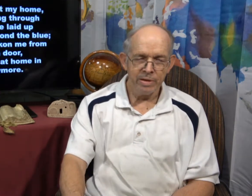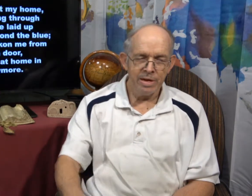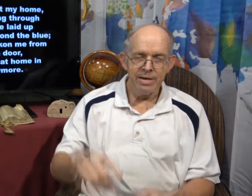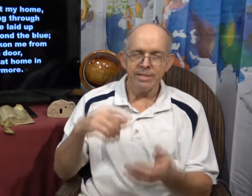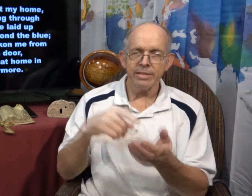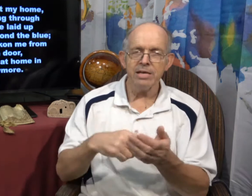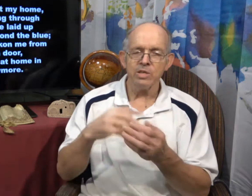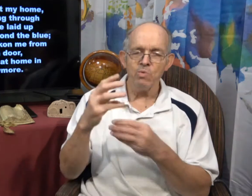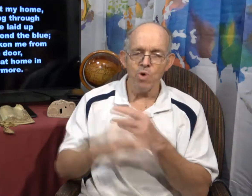This